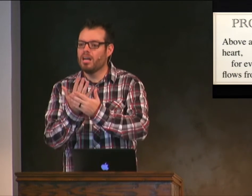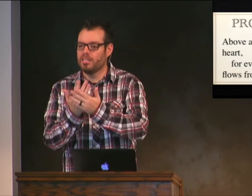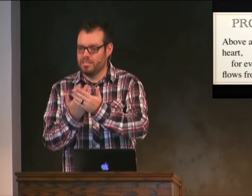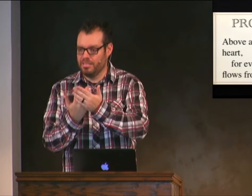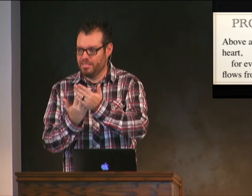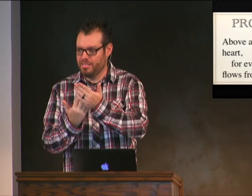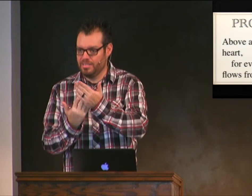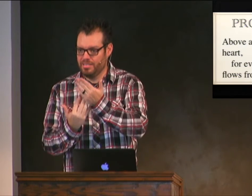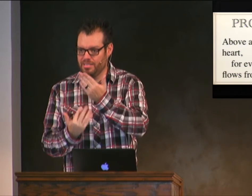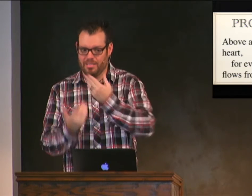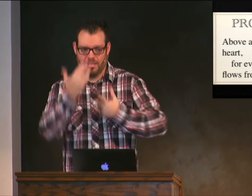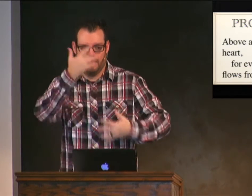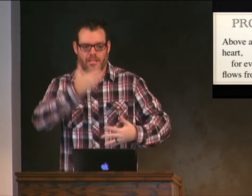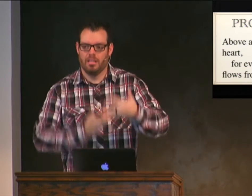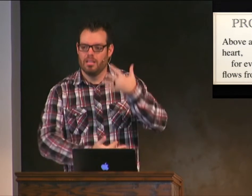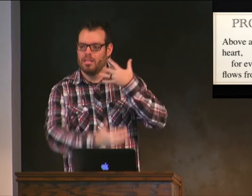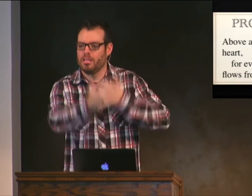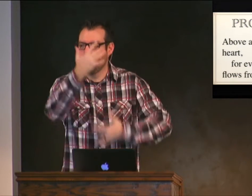The blood